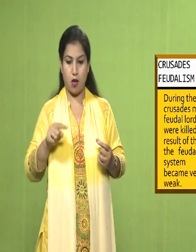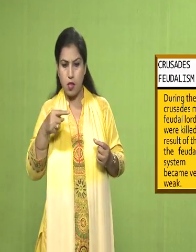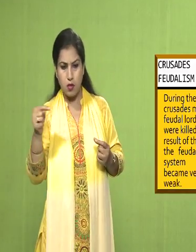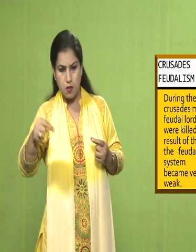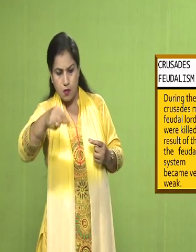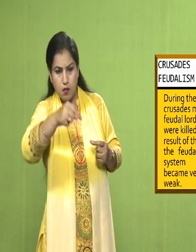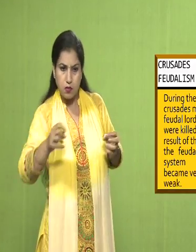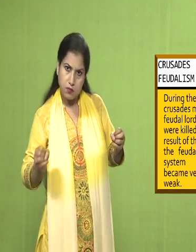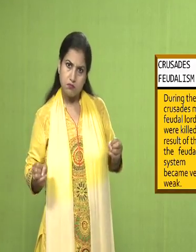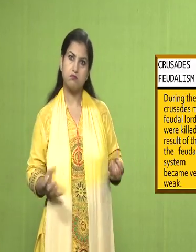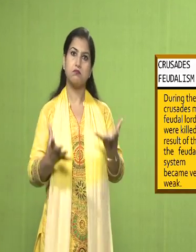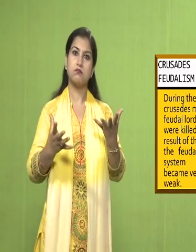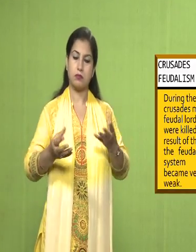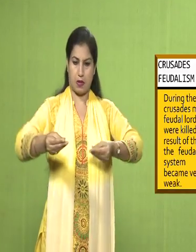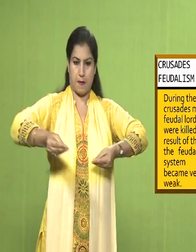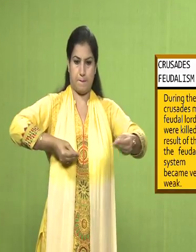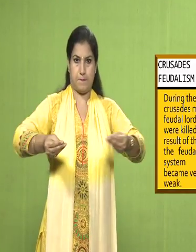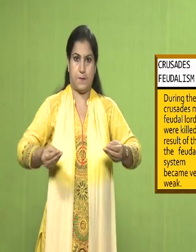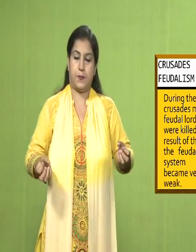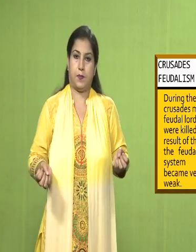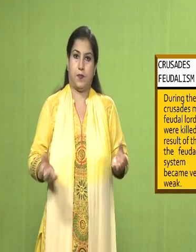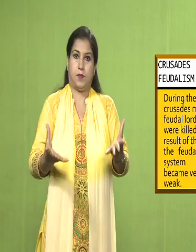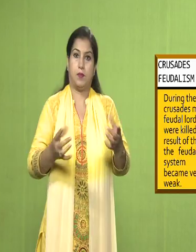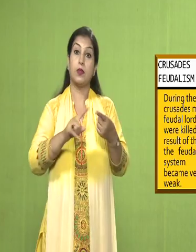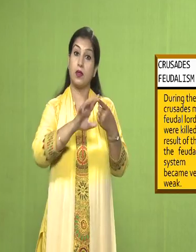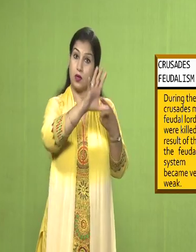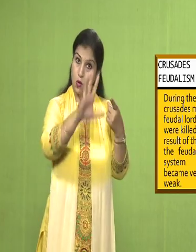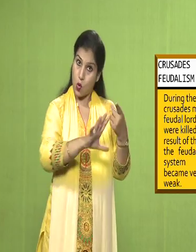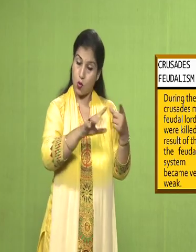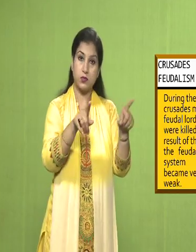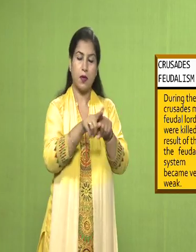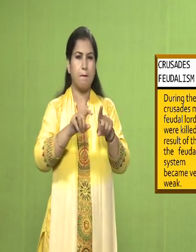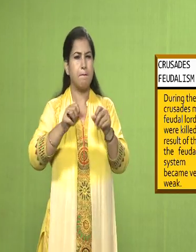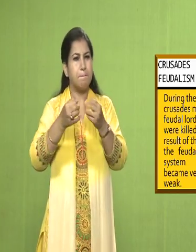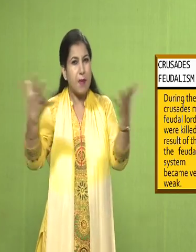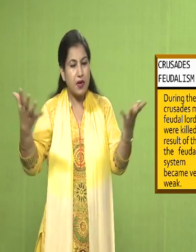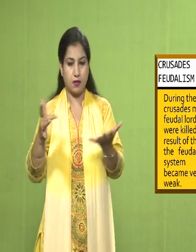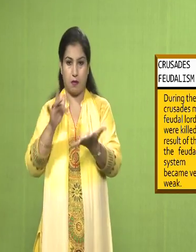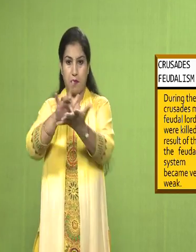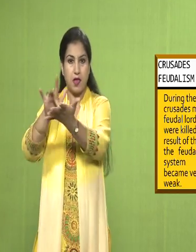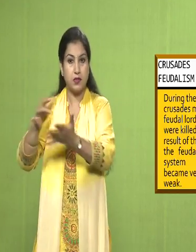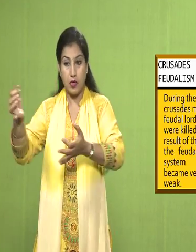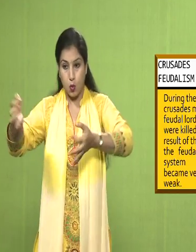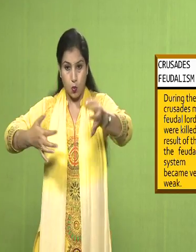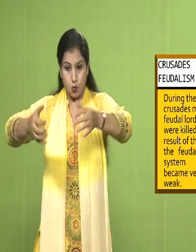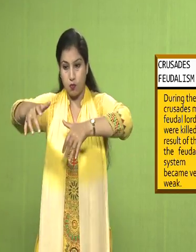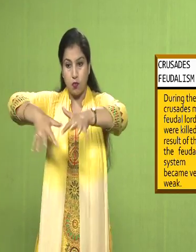Therefore, trade developed in Europe and many new towns and cities were born.